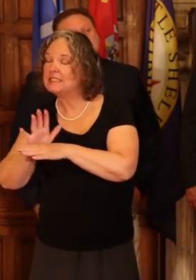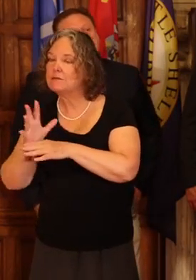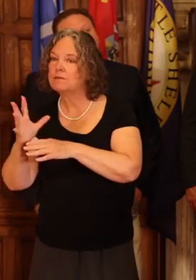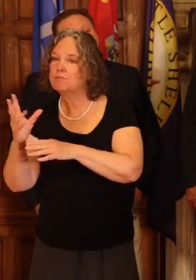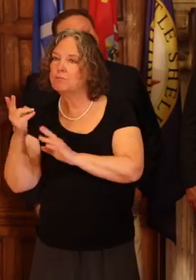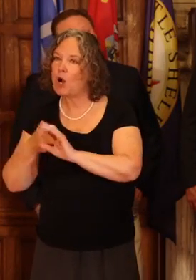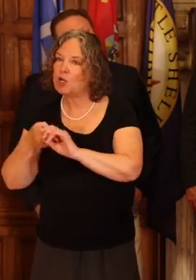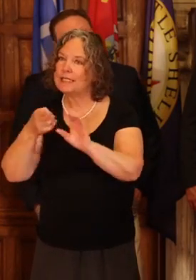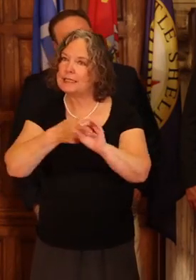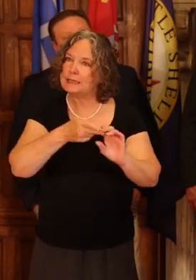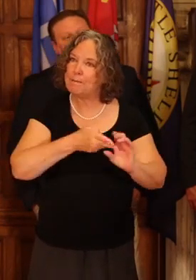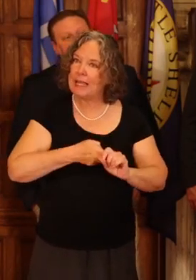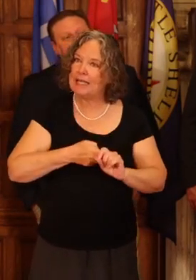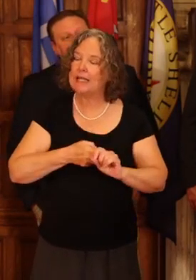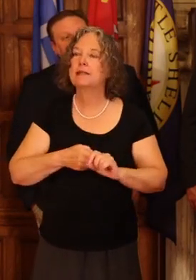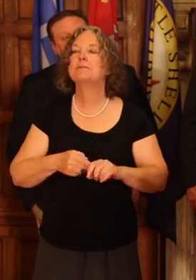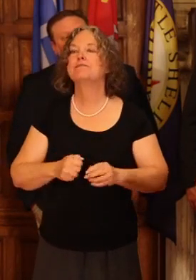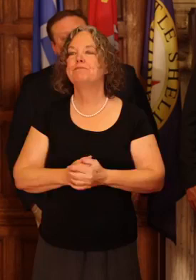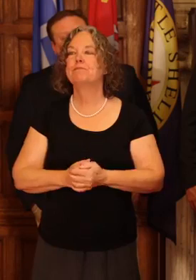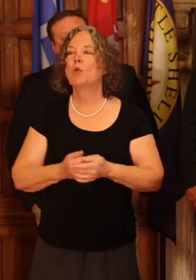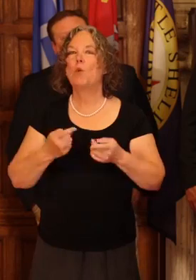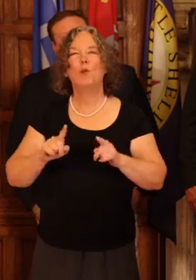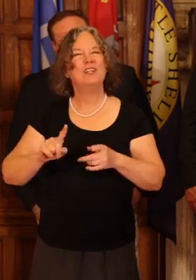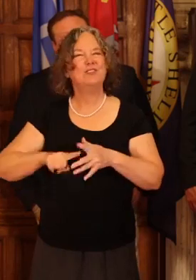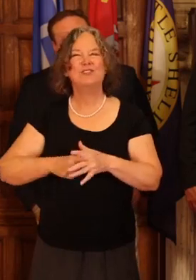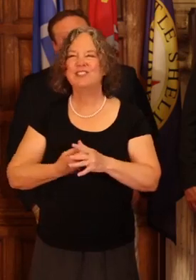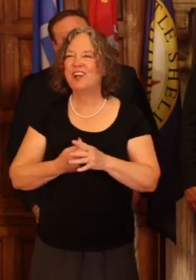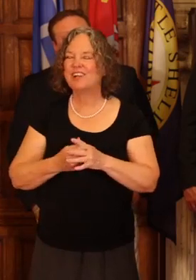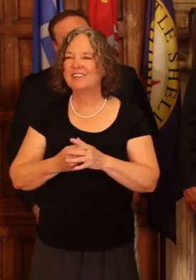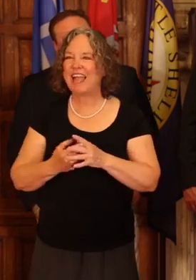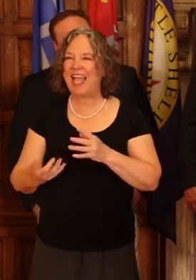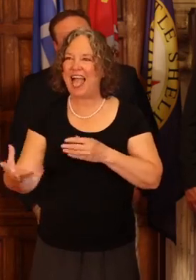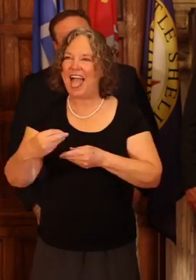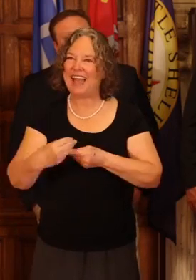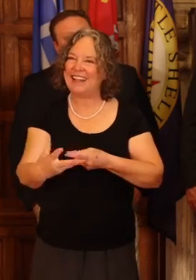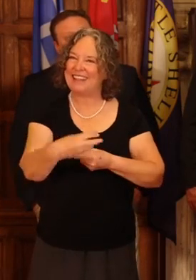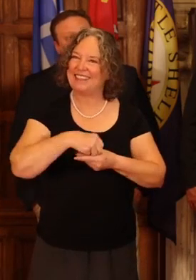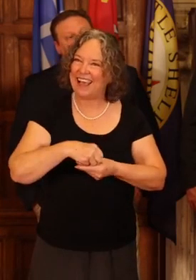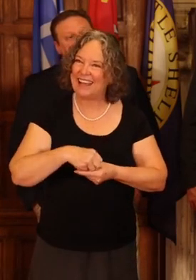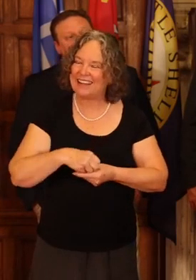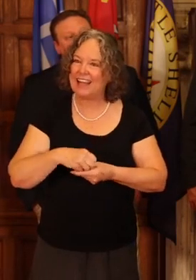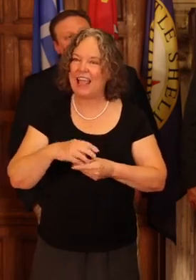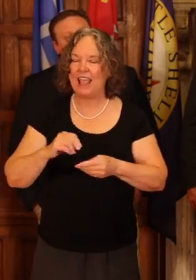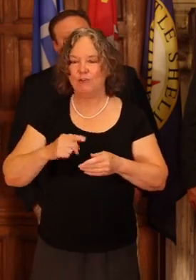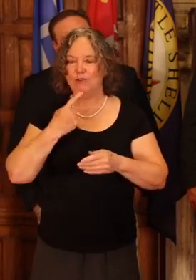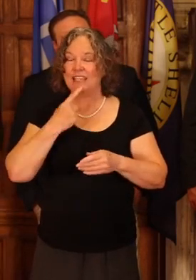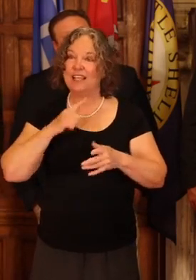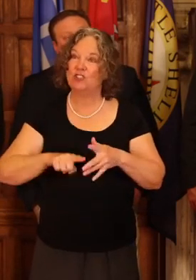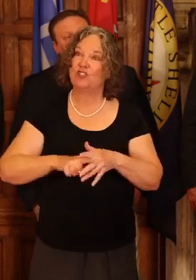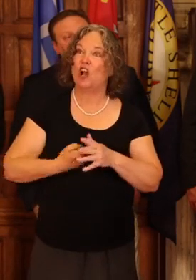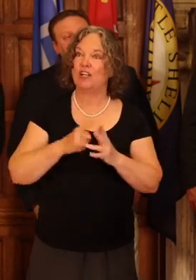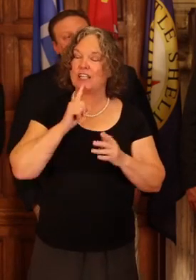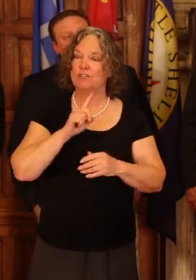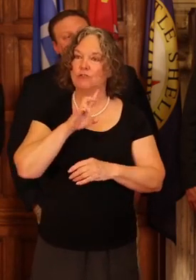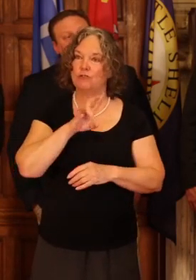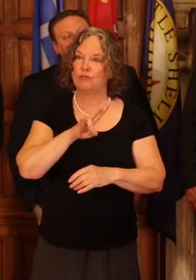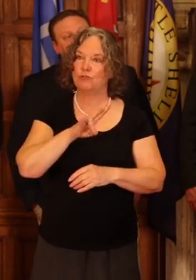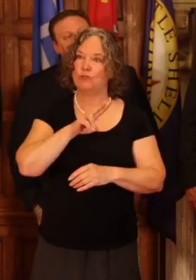participating as well. When you start throwing all that into the mix and you say the starting point is 275